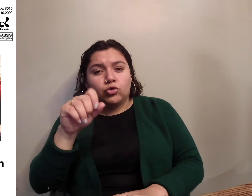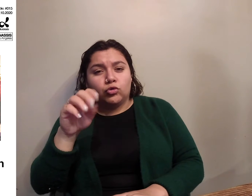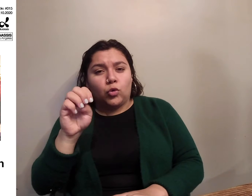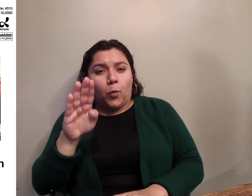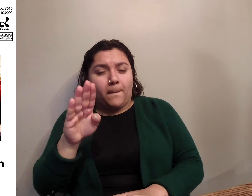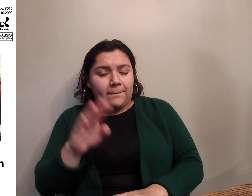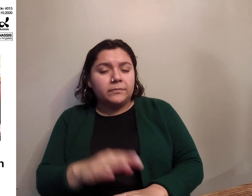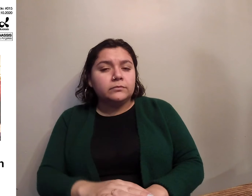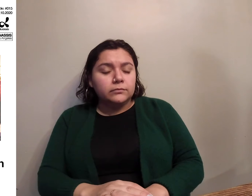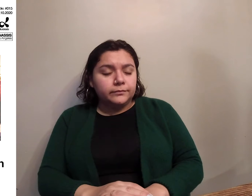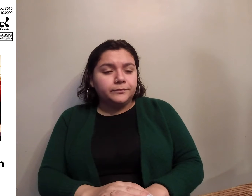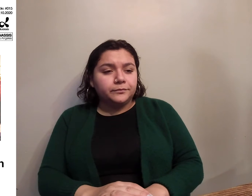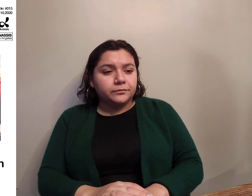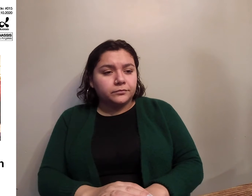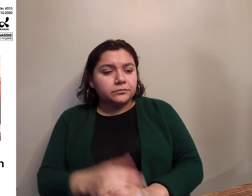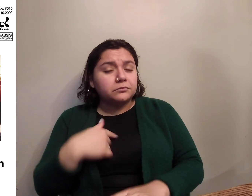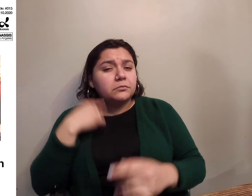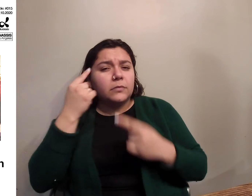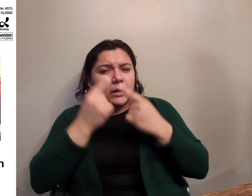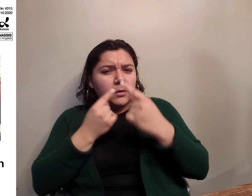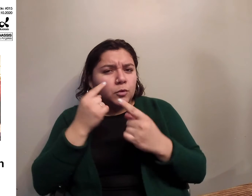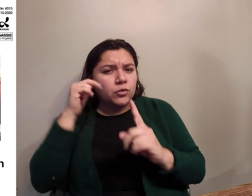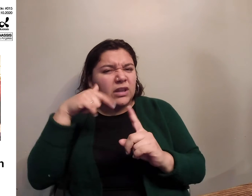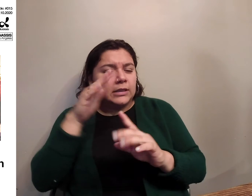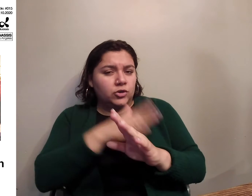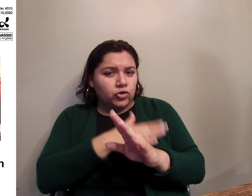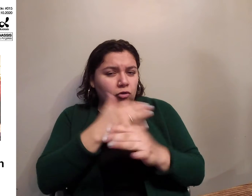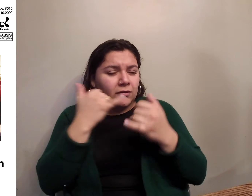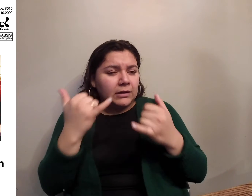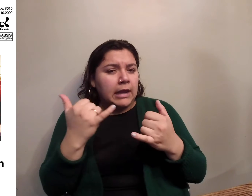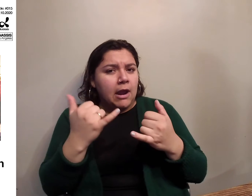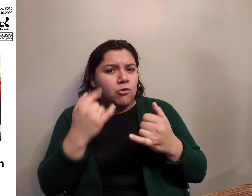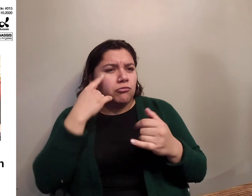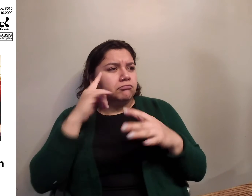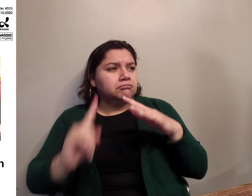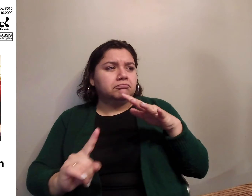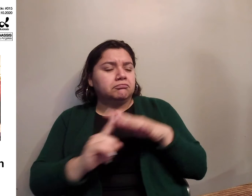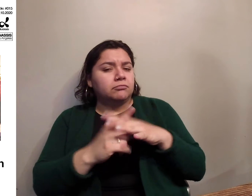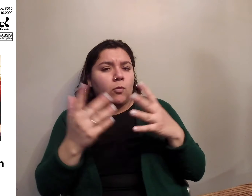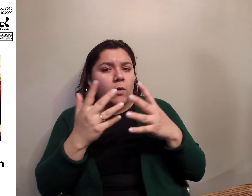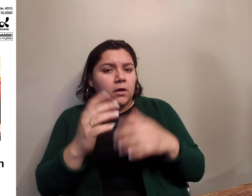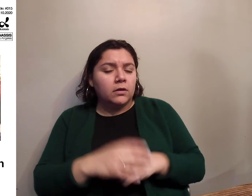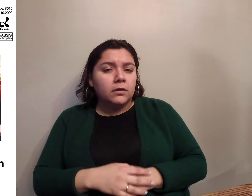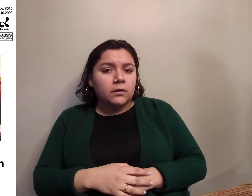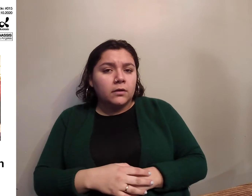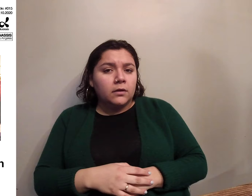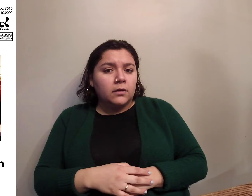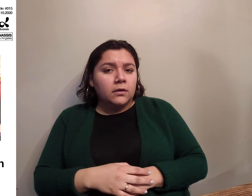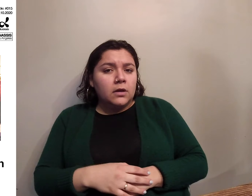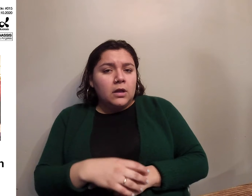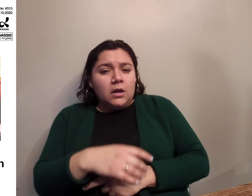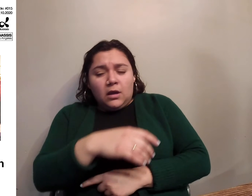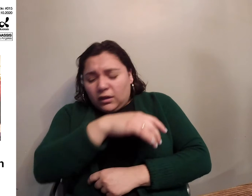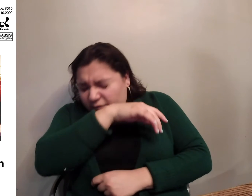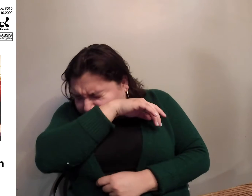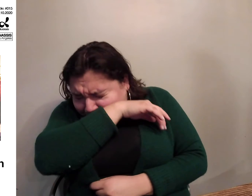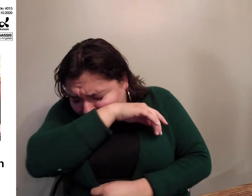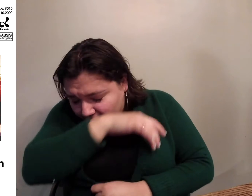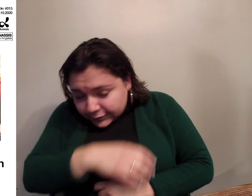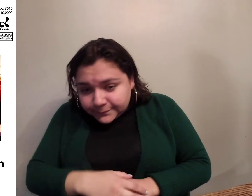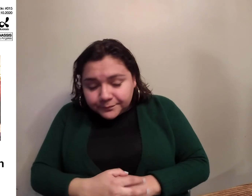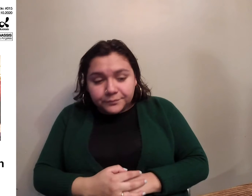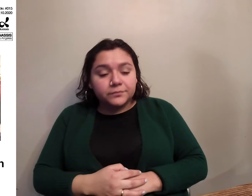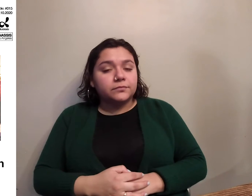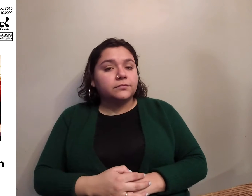untruths. And I'm wondering what this song now conjures up. I feel like you're listening to it a lot.